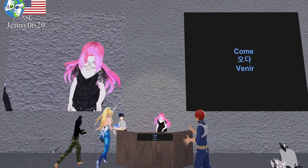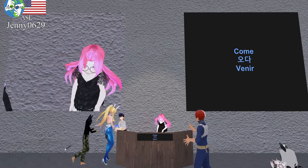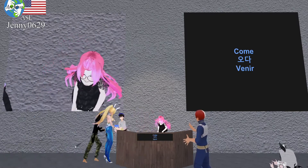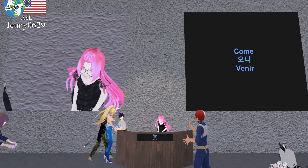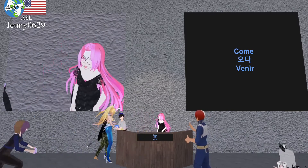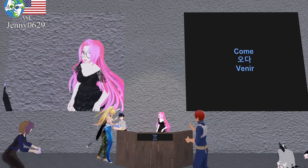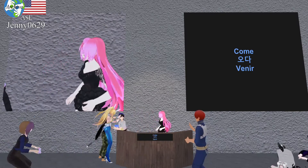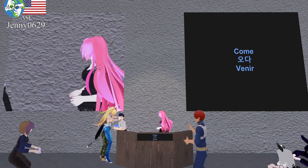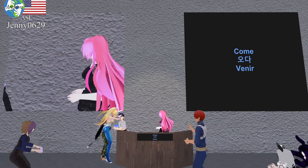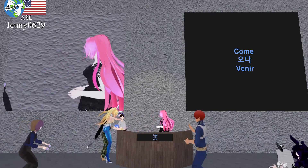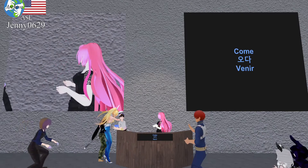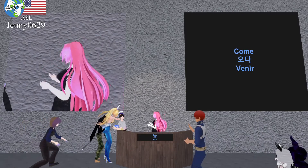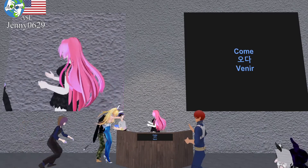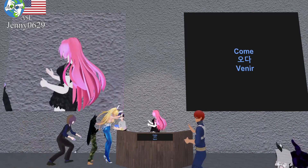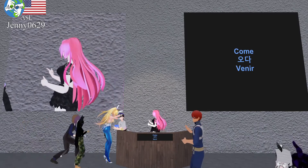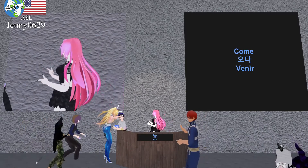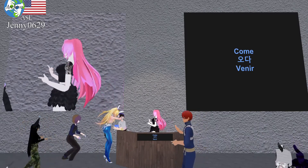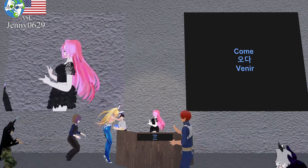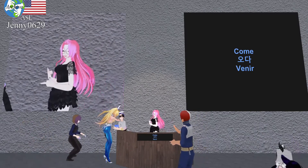T.